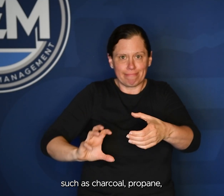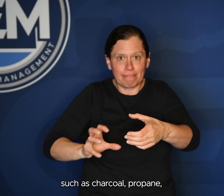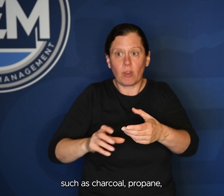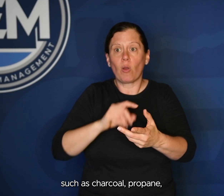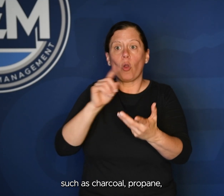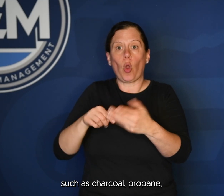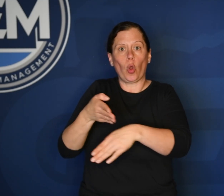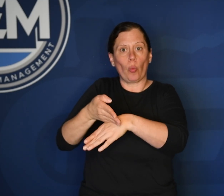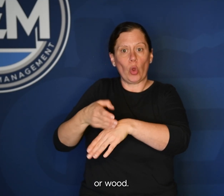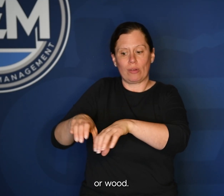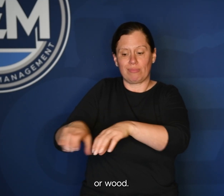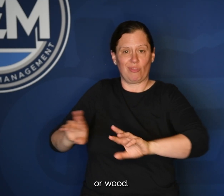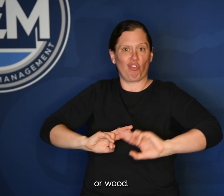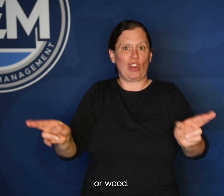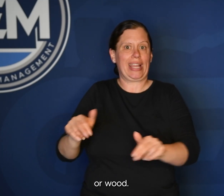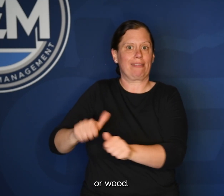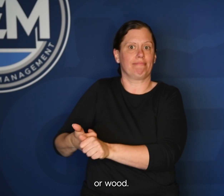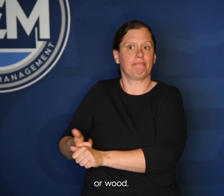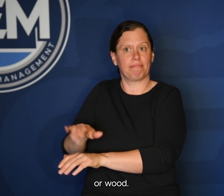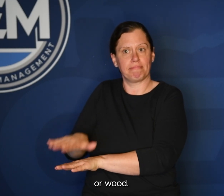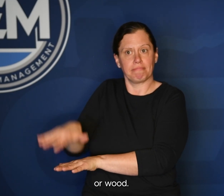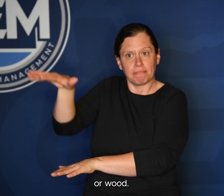propane, or wood.